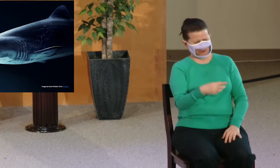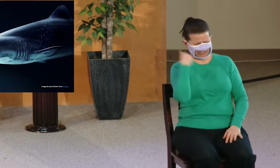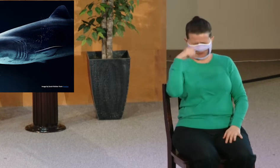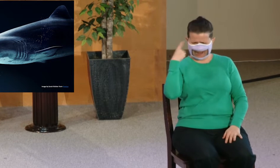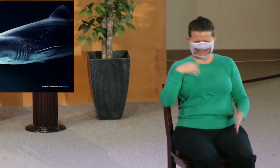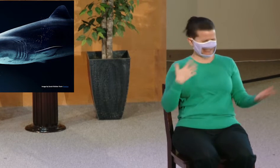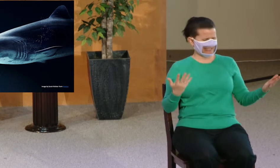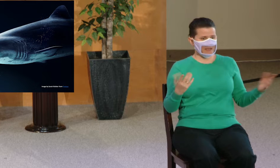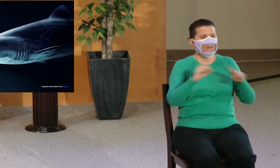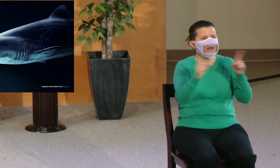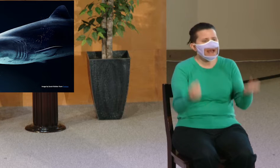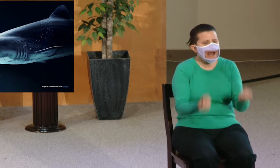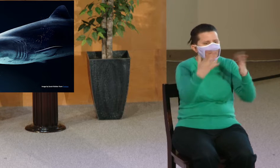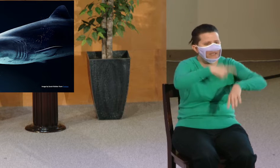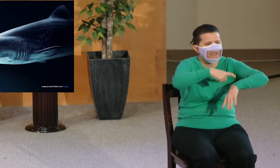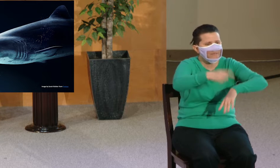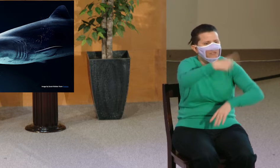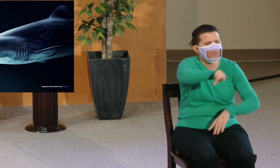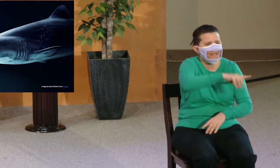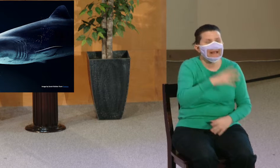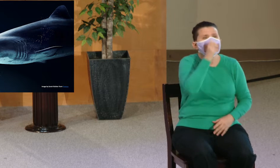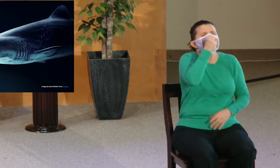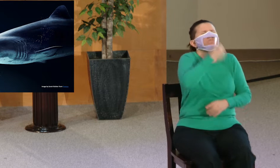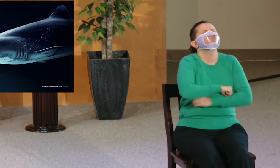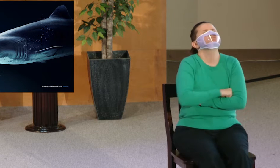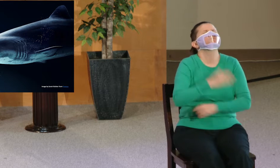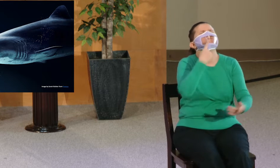hold our breath and say, stop,